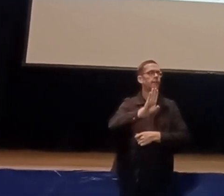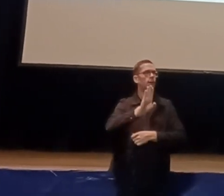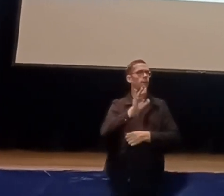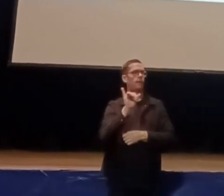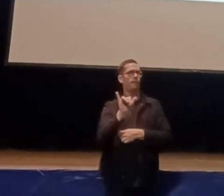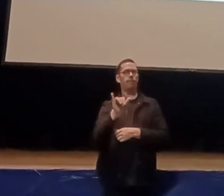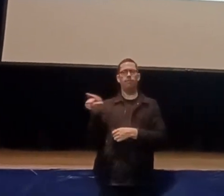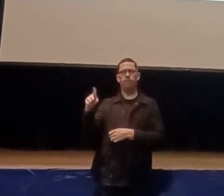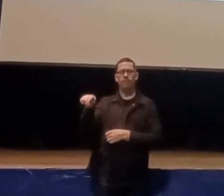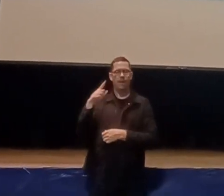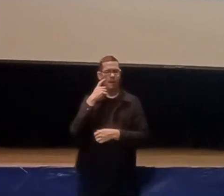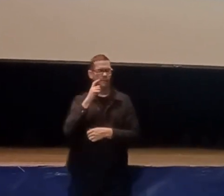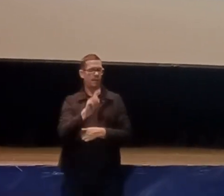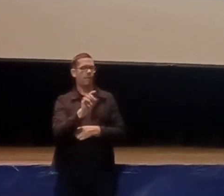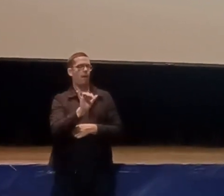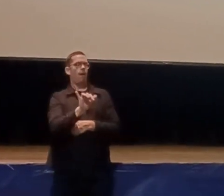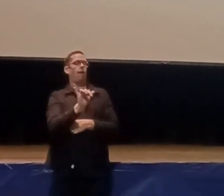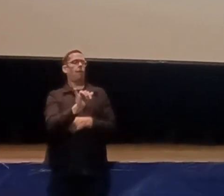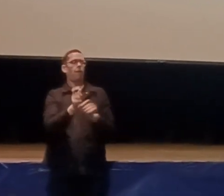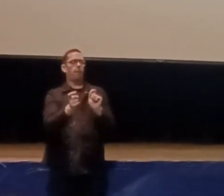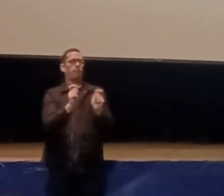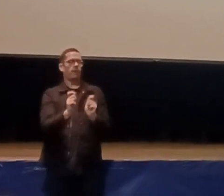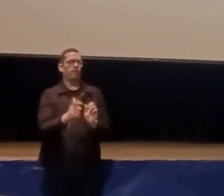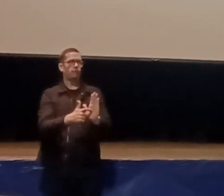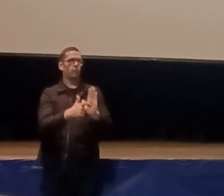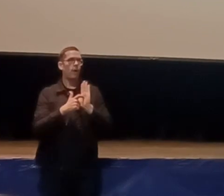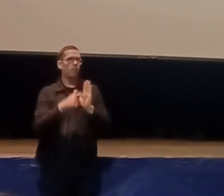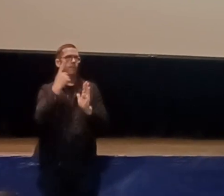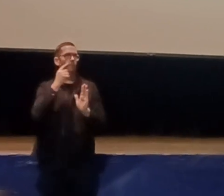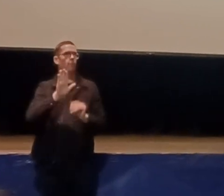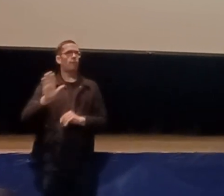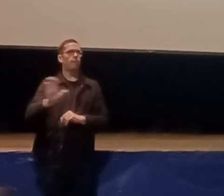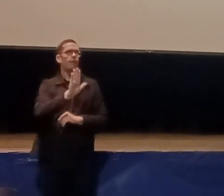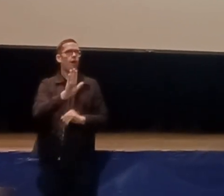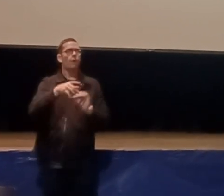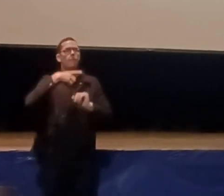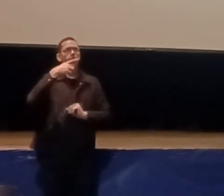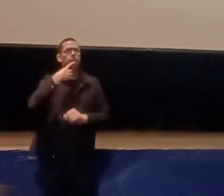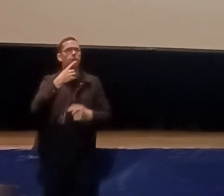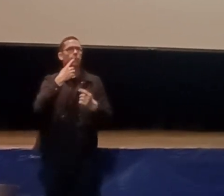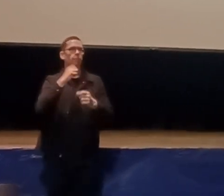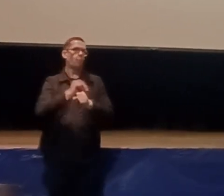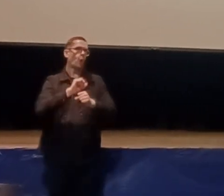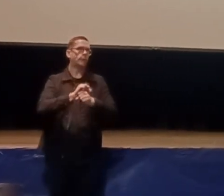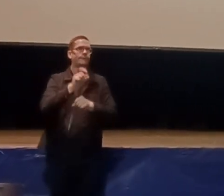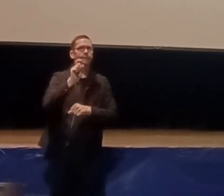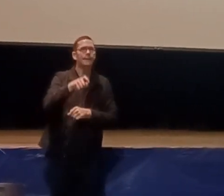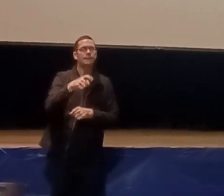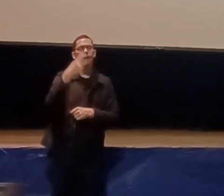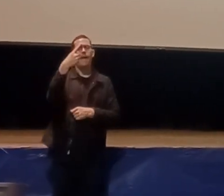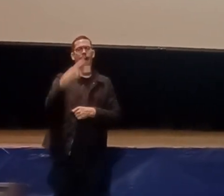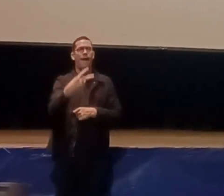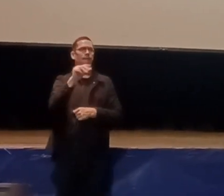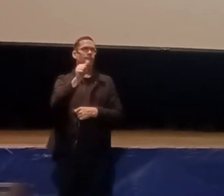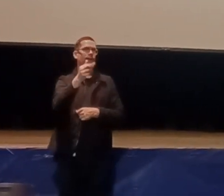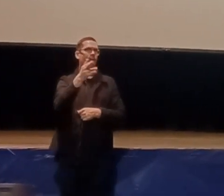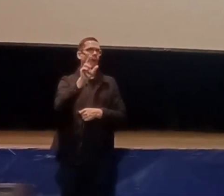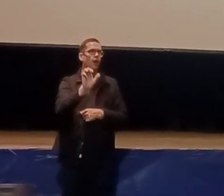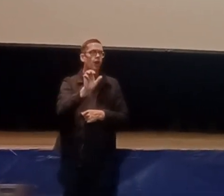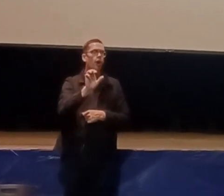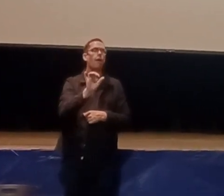modified programmatic requirement to meet their public works need on a ½ acre, and we were able to work with them